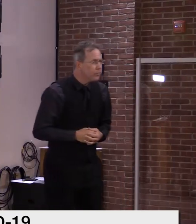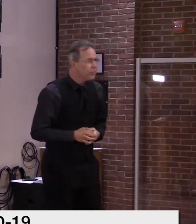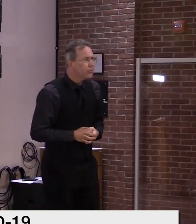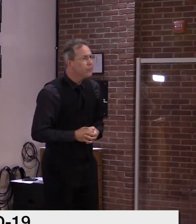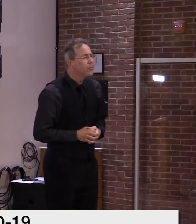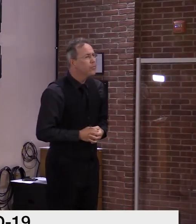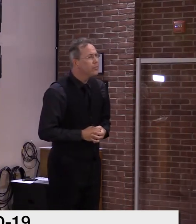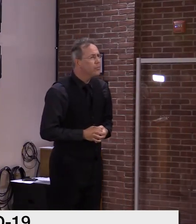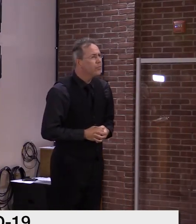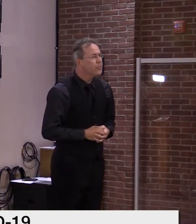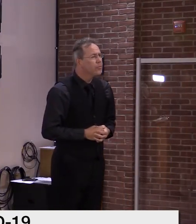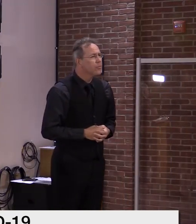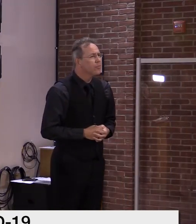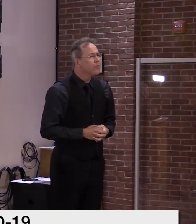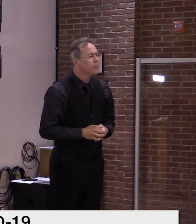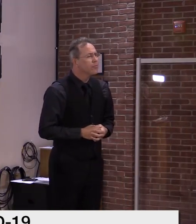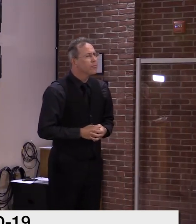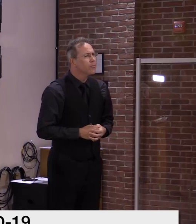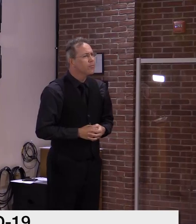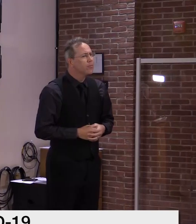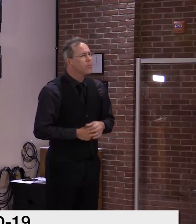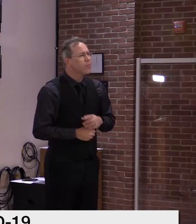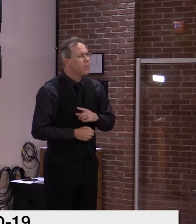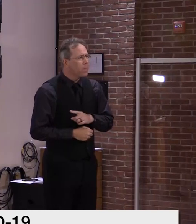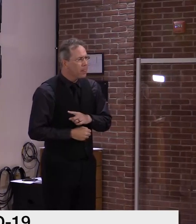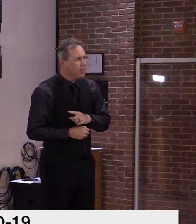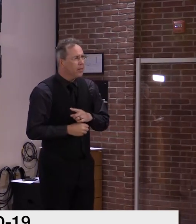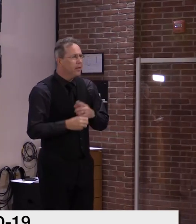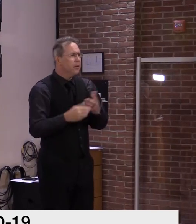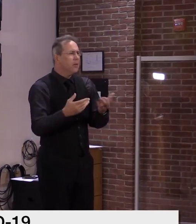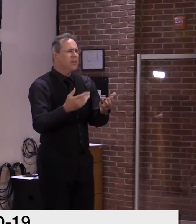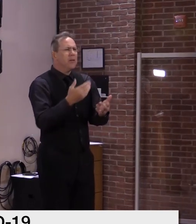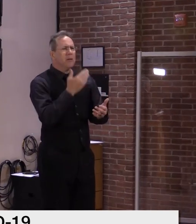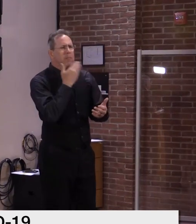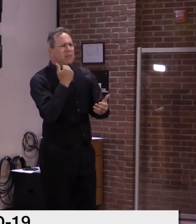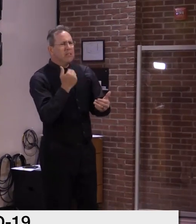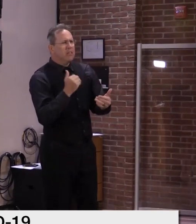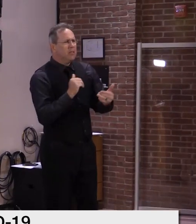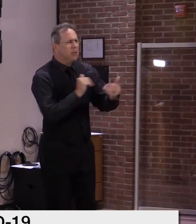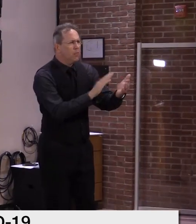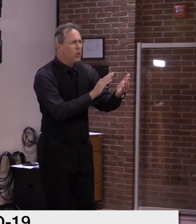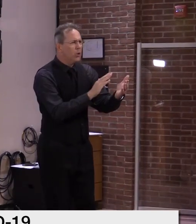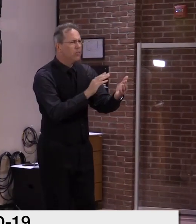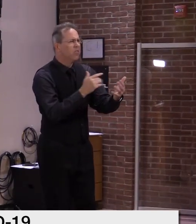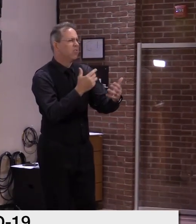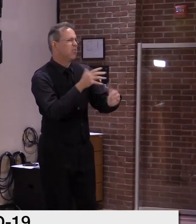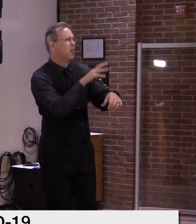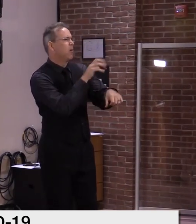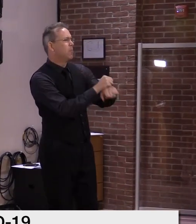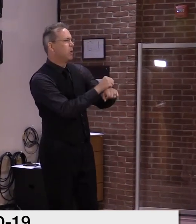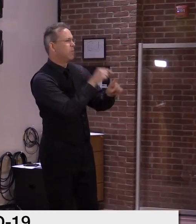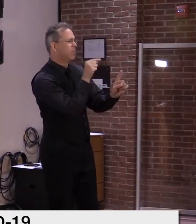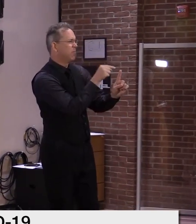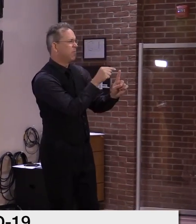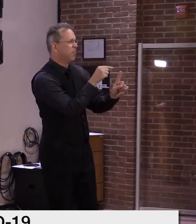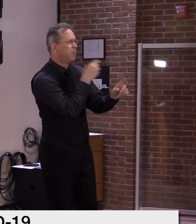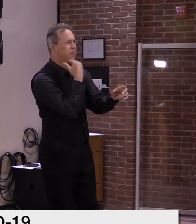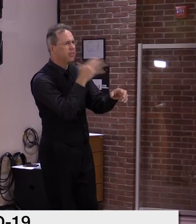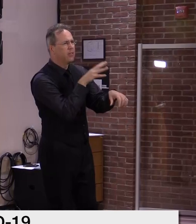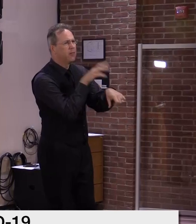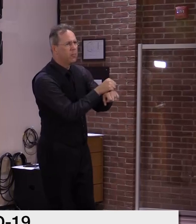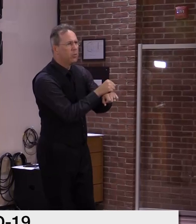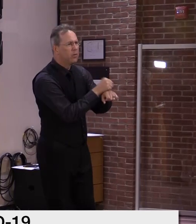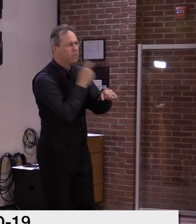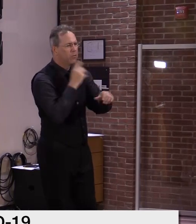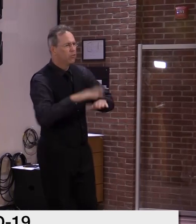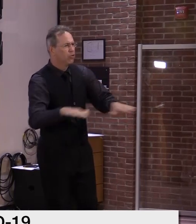The easiest way, Steve, is to register online and, you know, go through